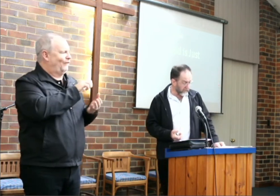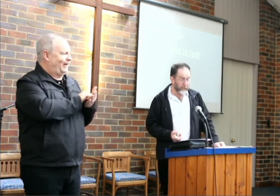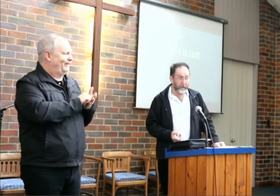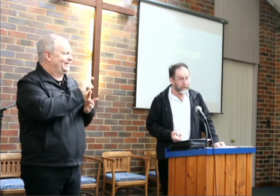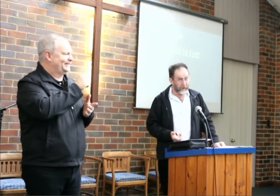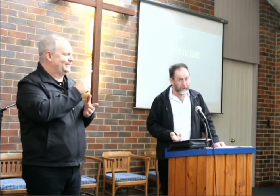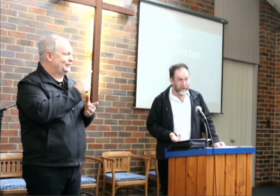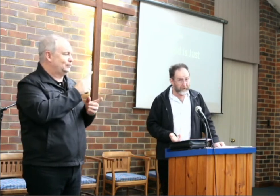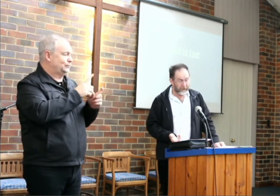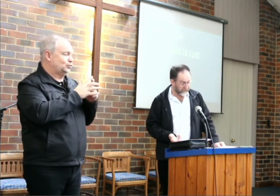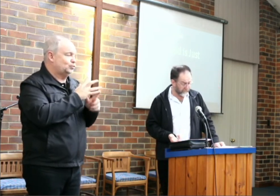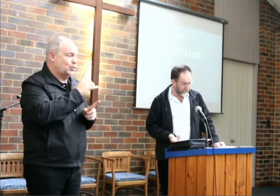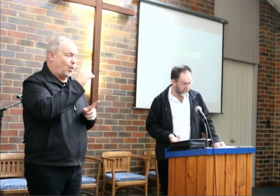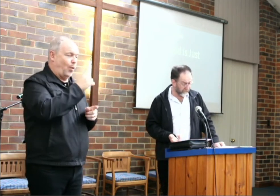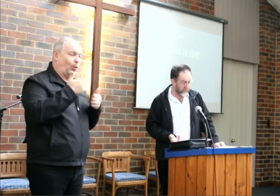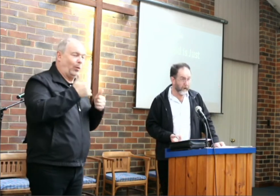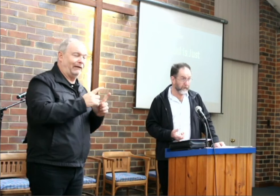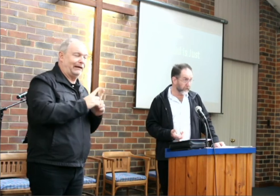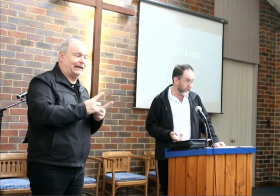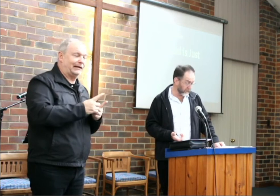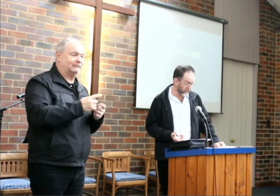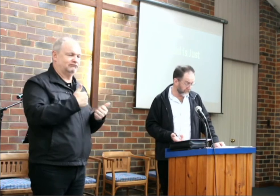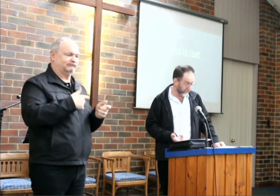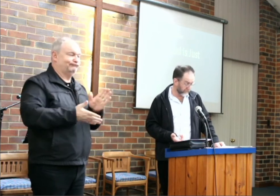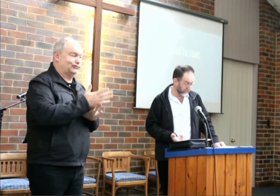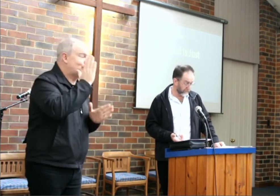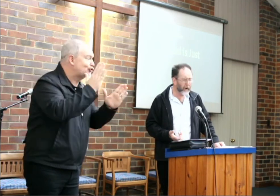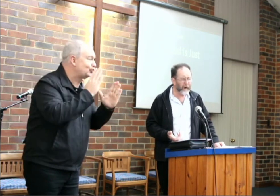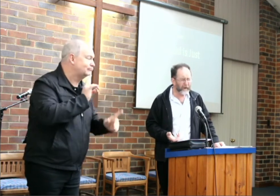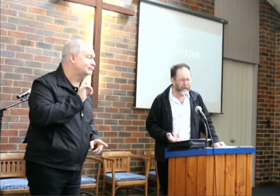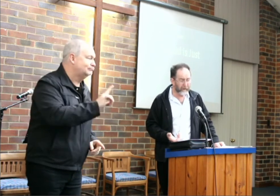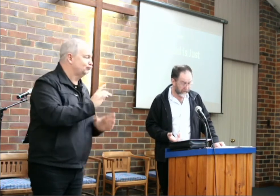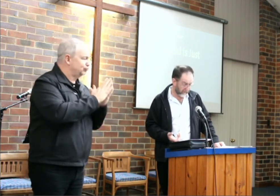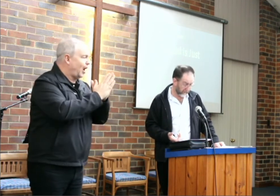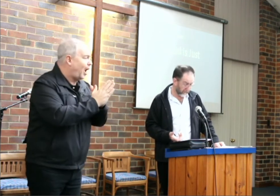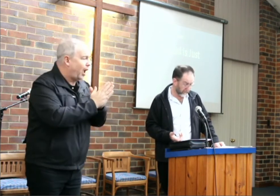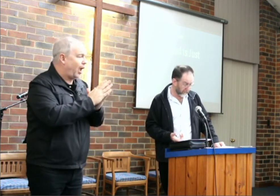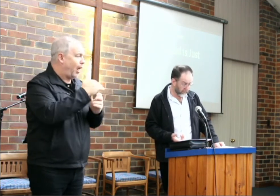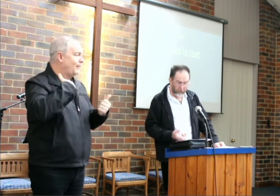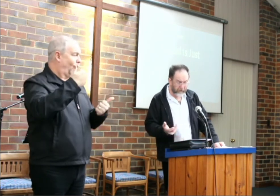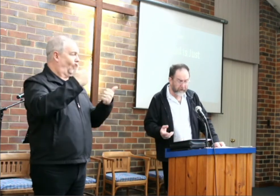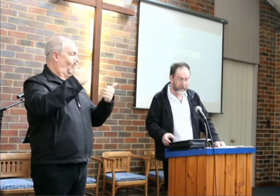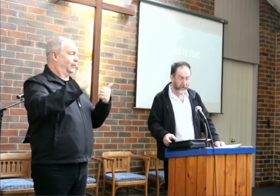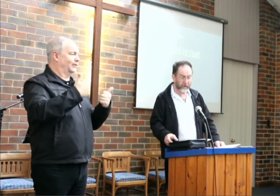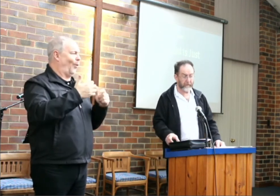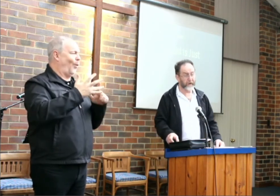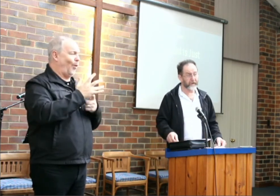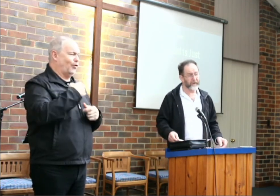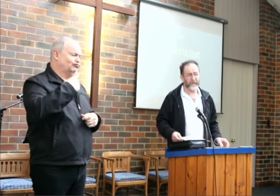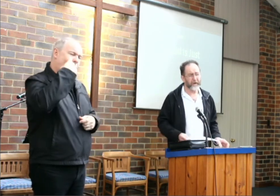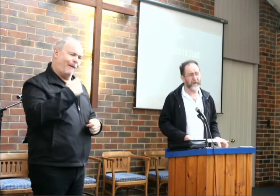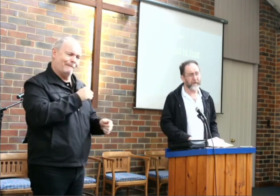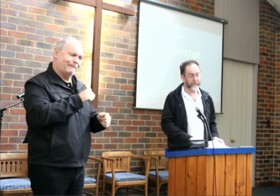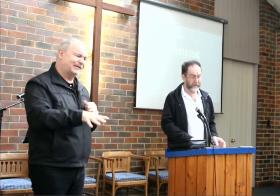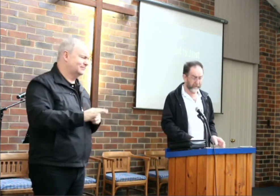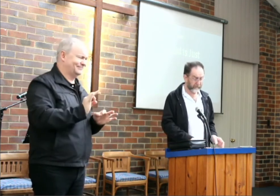It's not by doing good deeds, going to church, praying, or even trying your best. It's a